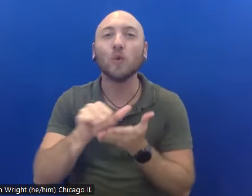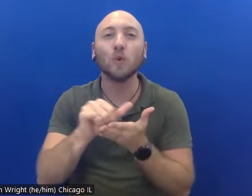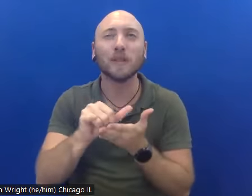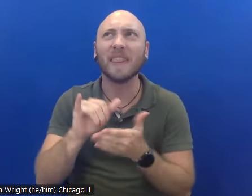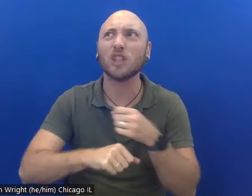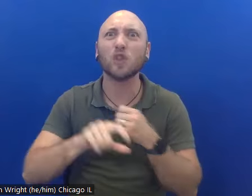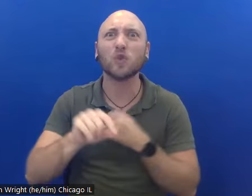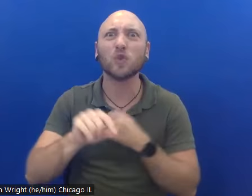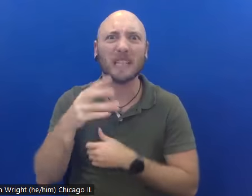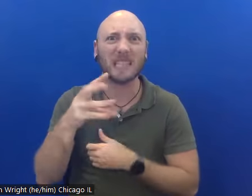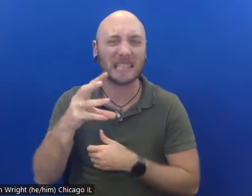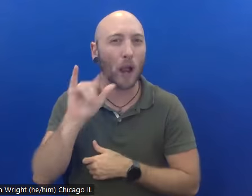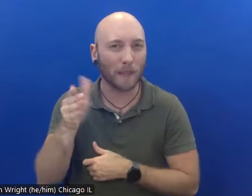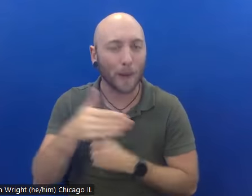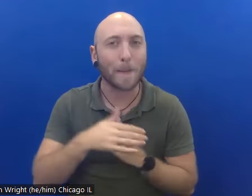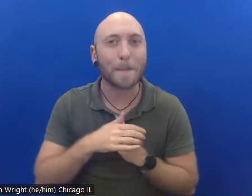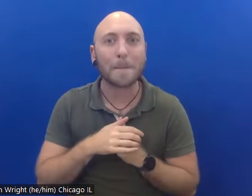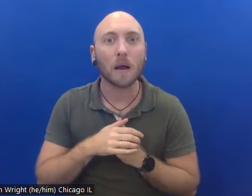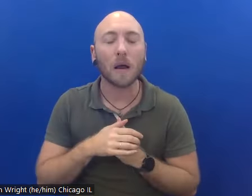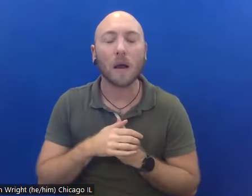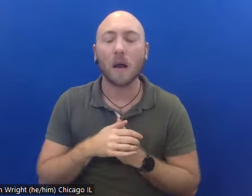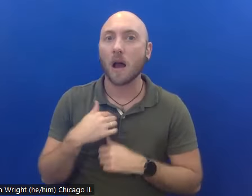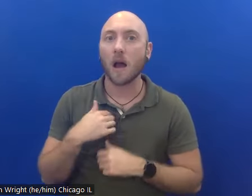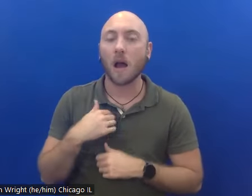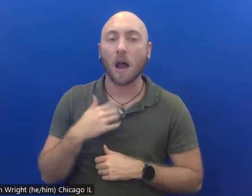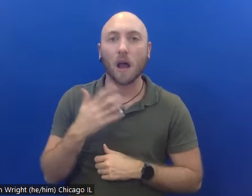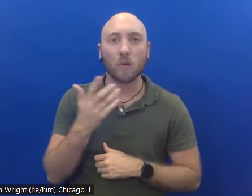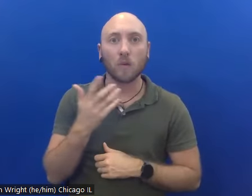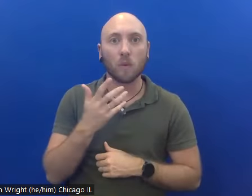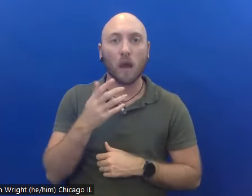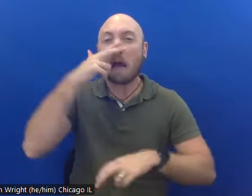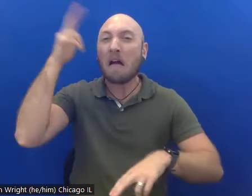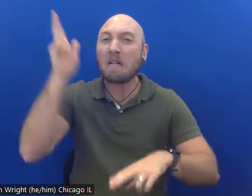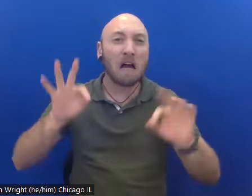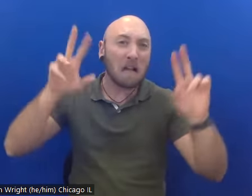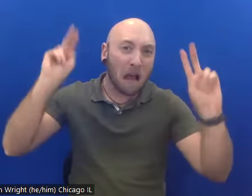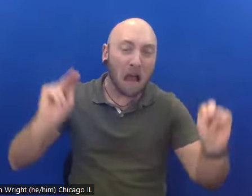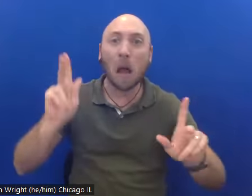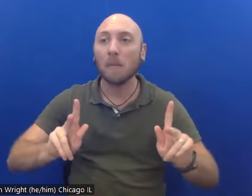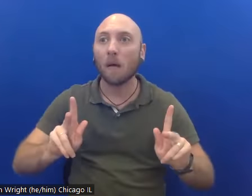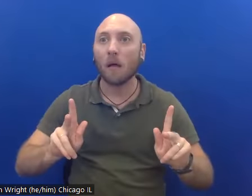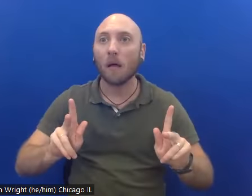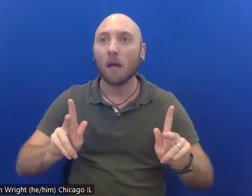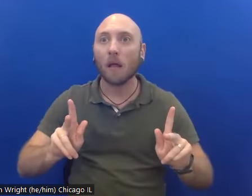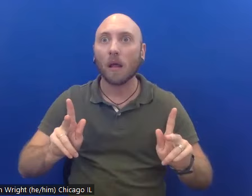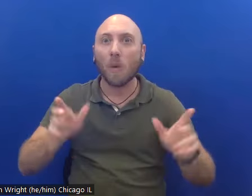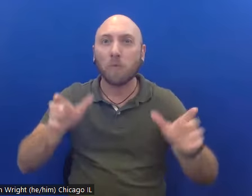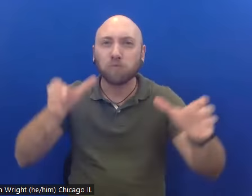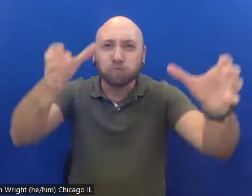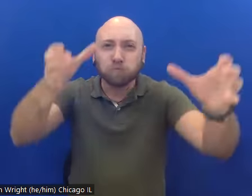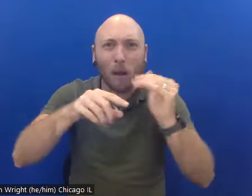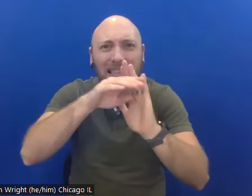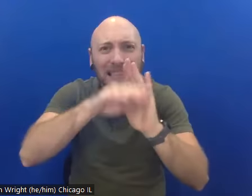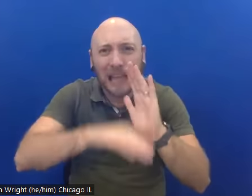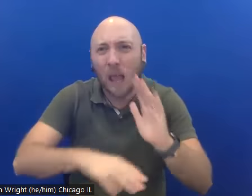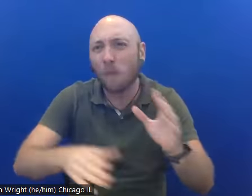And I was blown away by just how fun this was, and how people that were so knowledgeable about the steps and the traditions and the concepts,